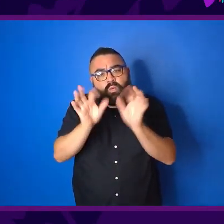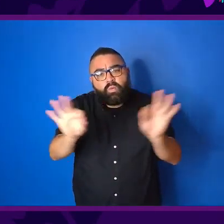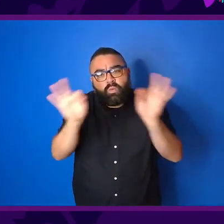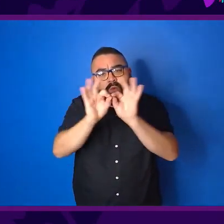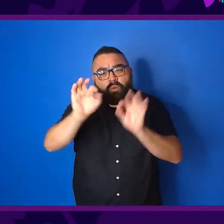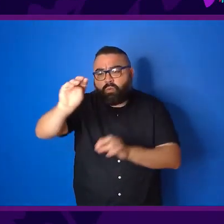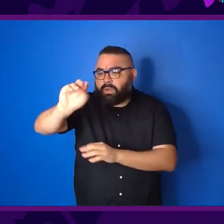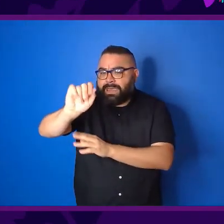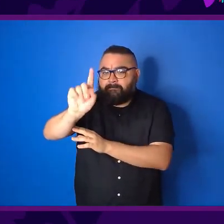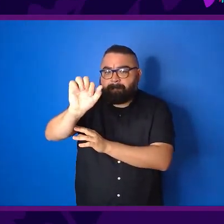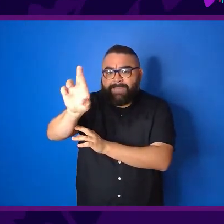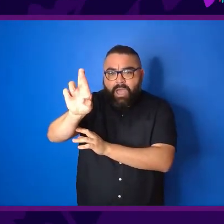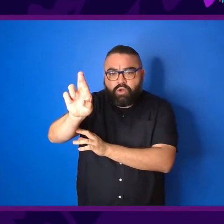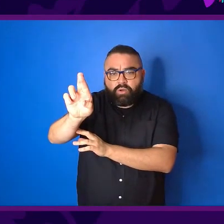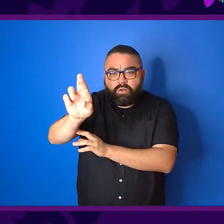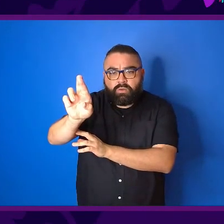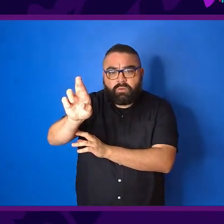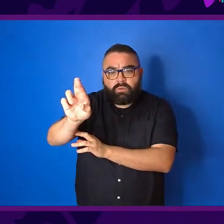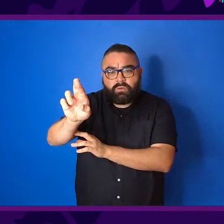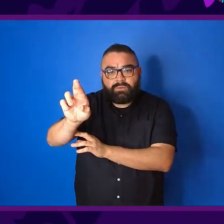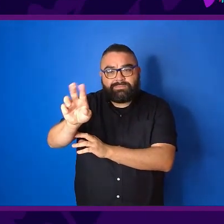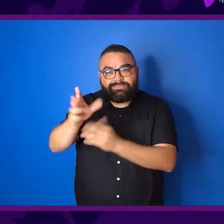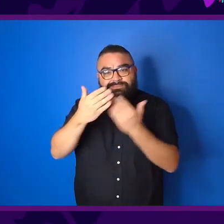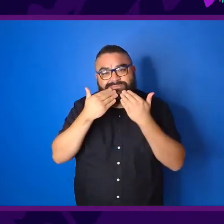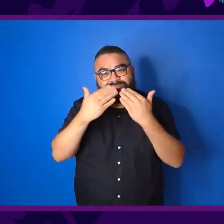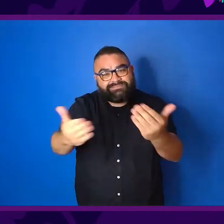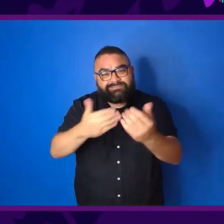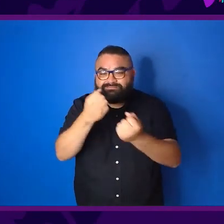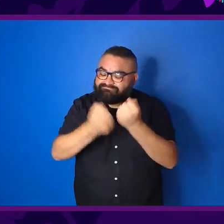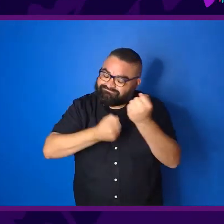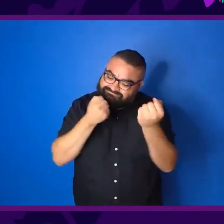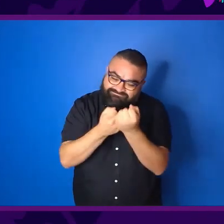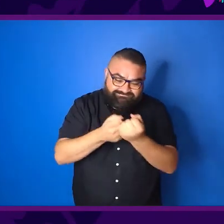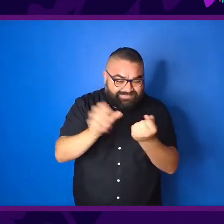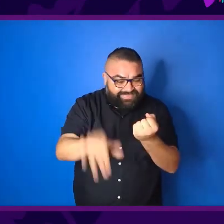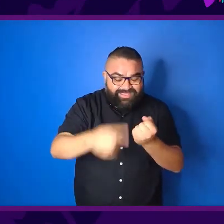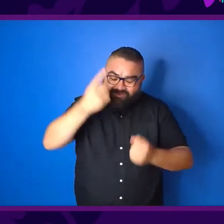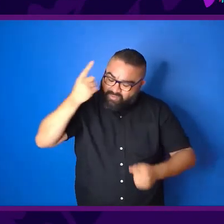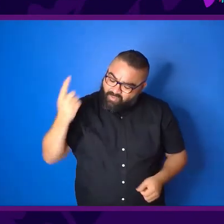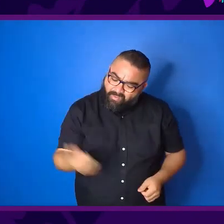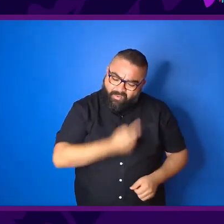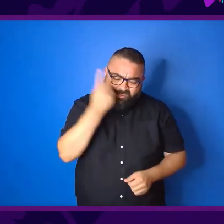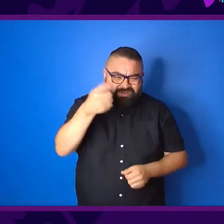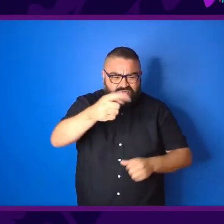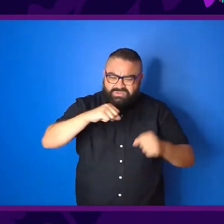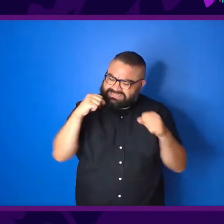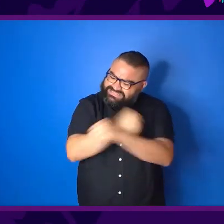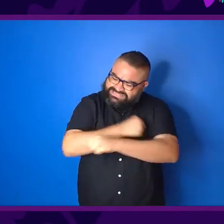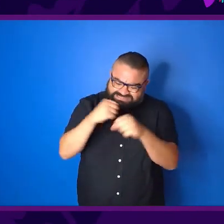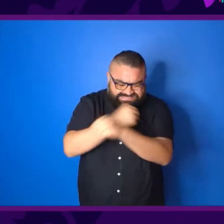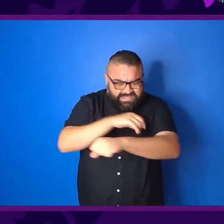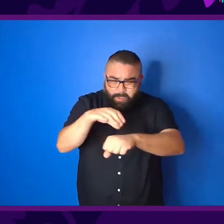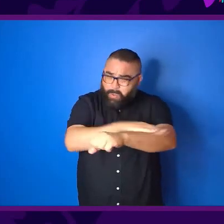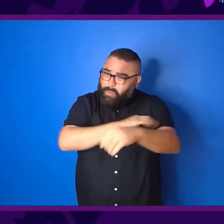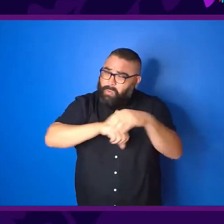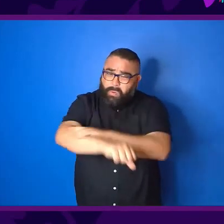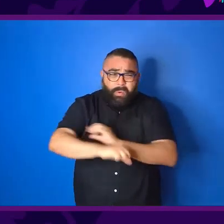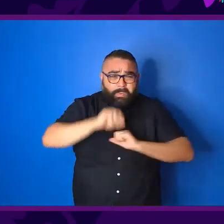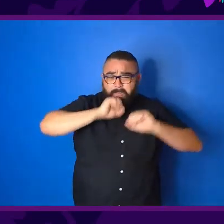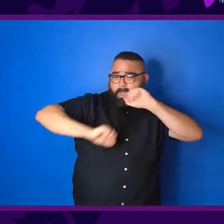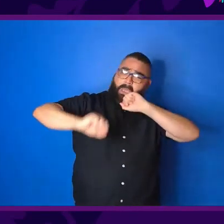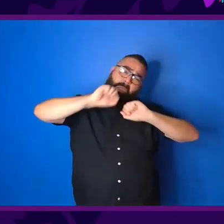just always standing for that and fighting so diligently for it under the most